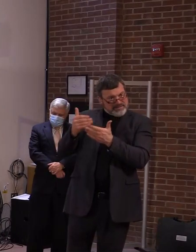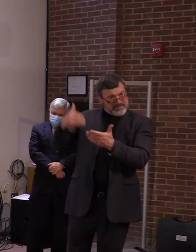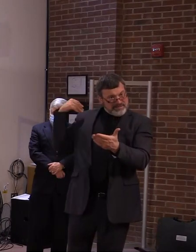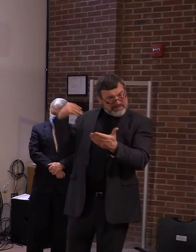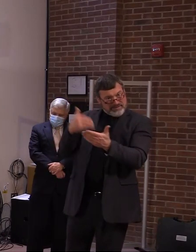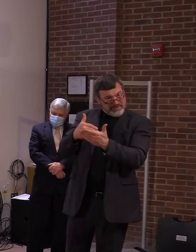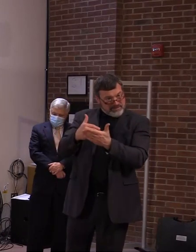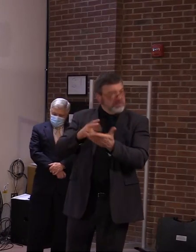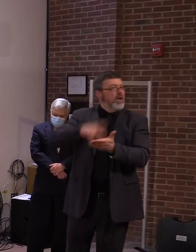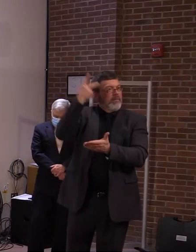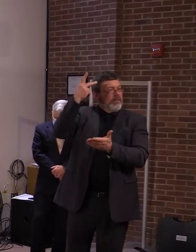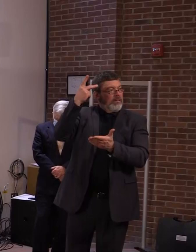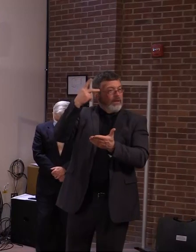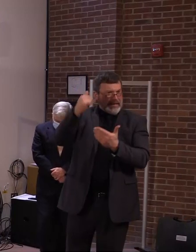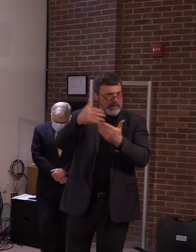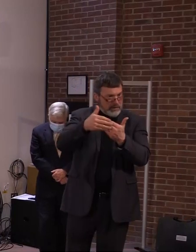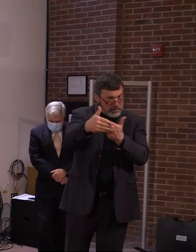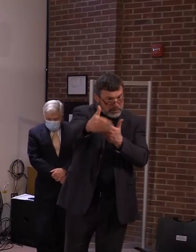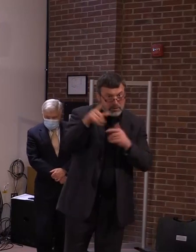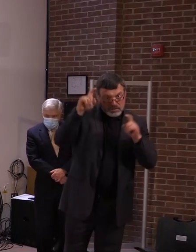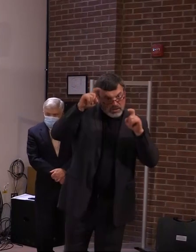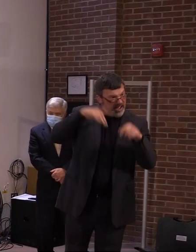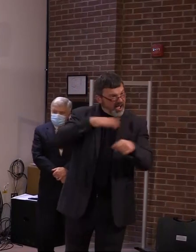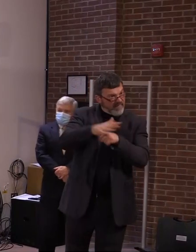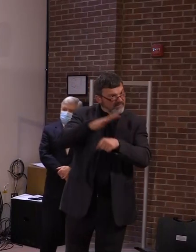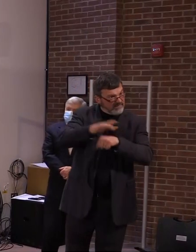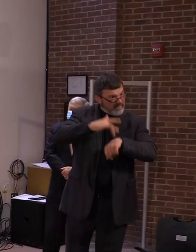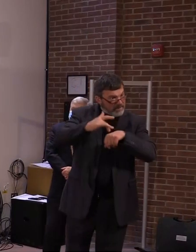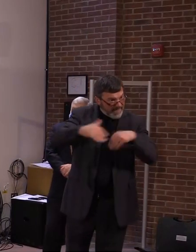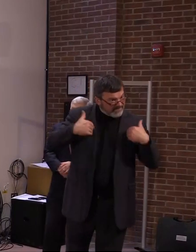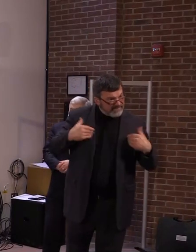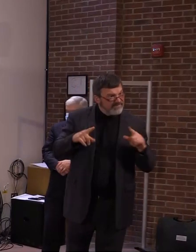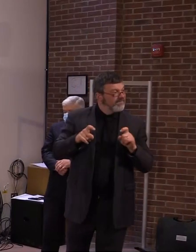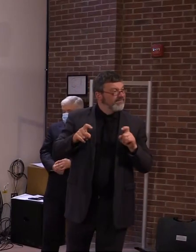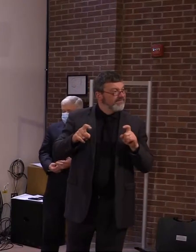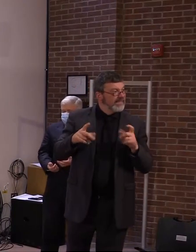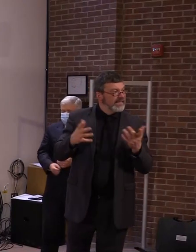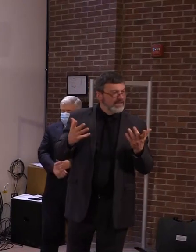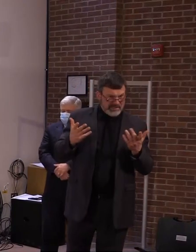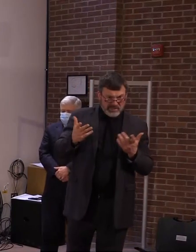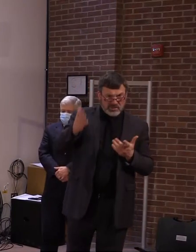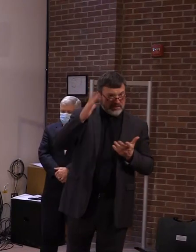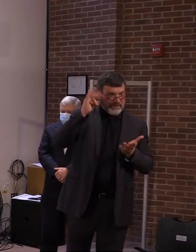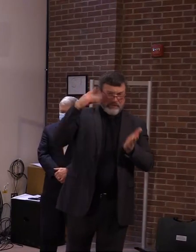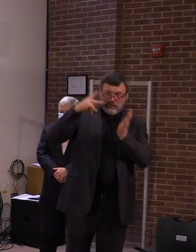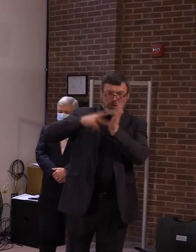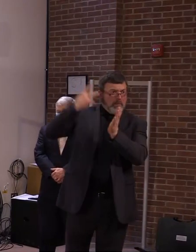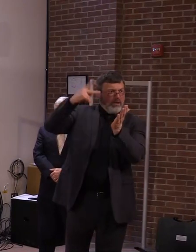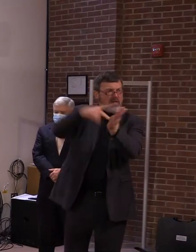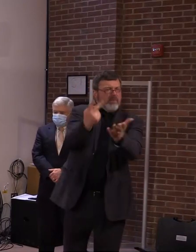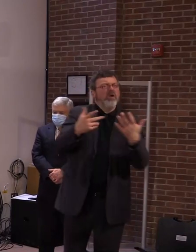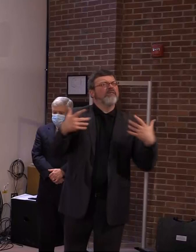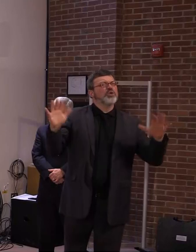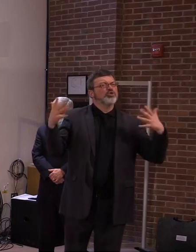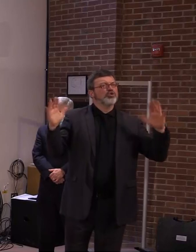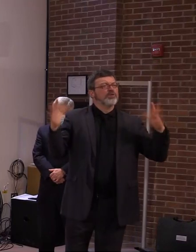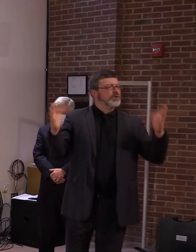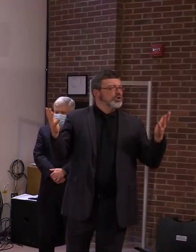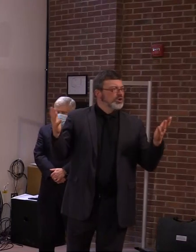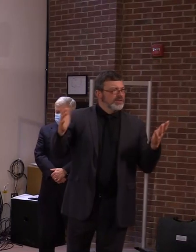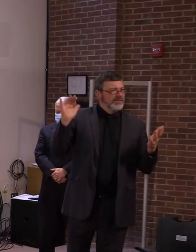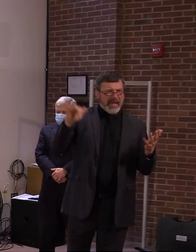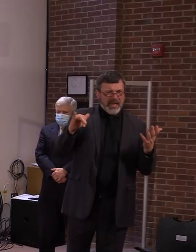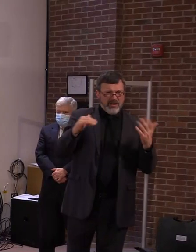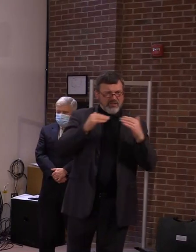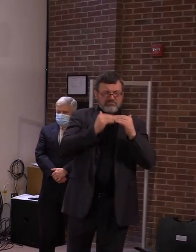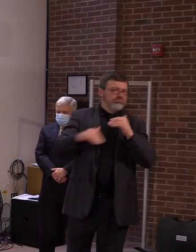already seen a doubling of the number of COVID patients over just the last month. Case counts are higher than they've ever been. We're heading into